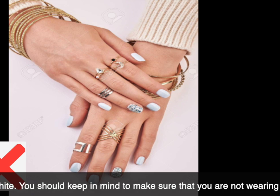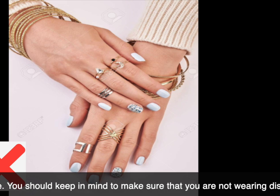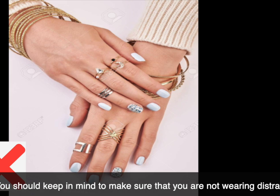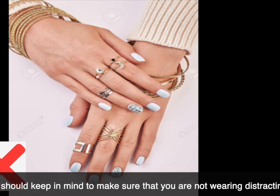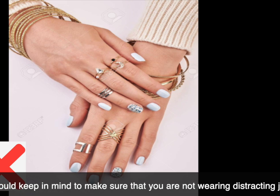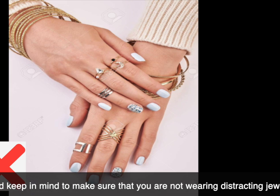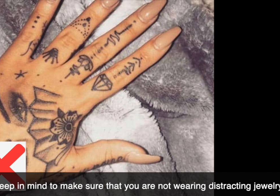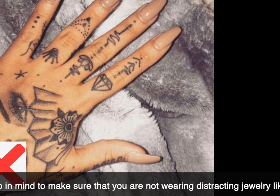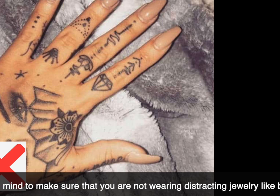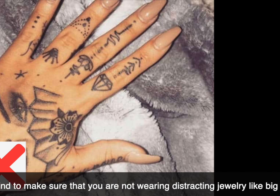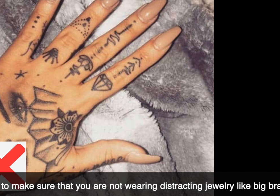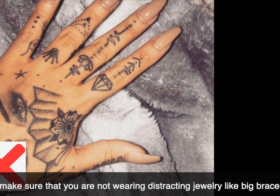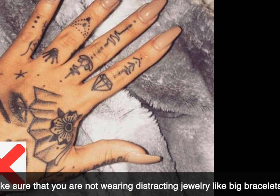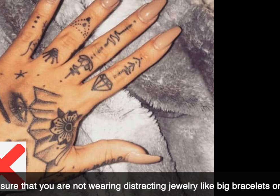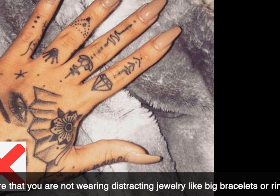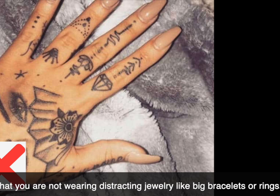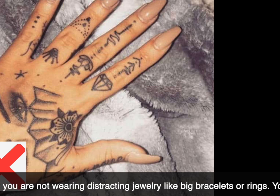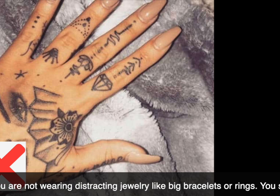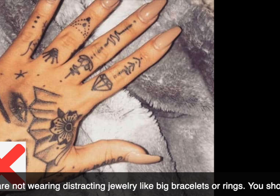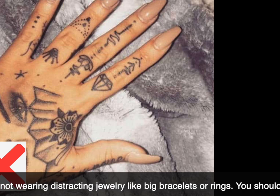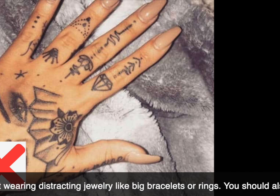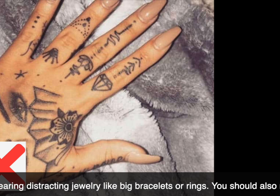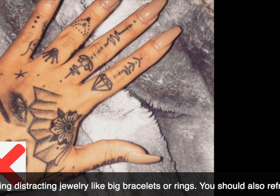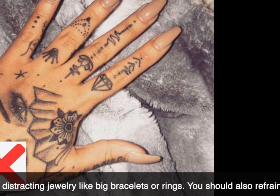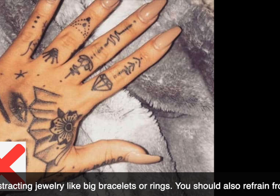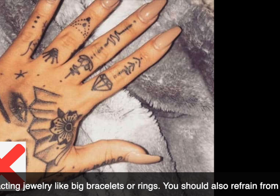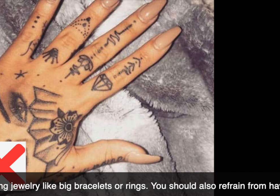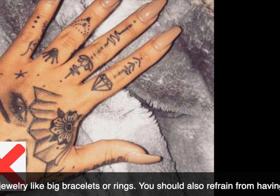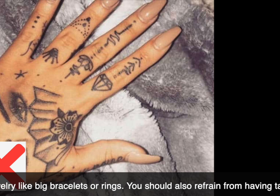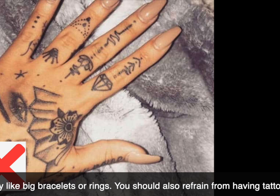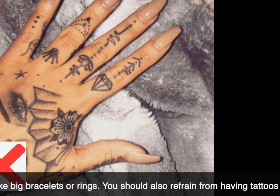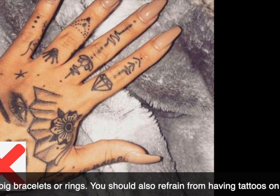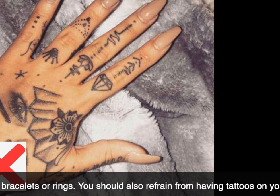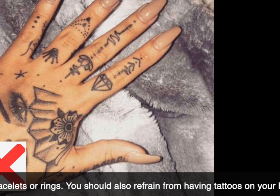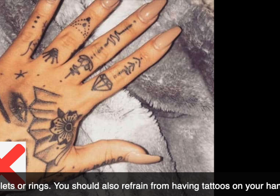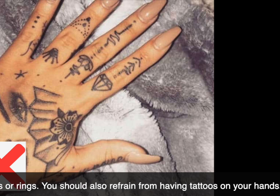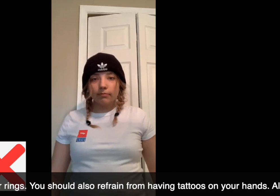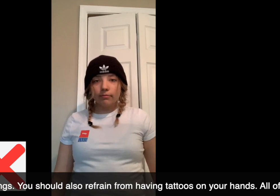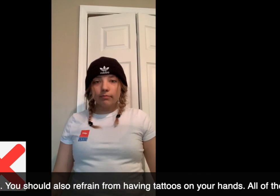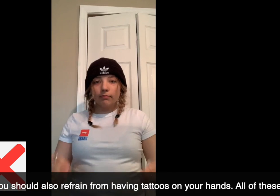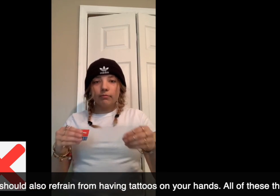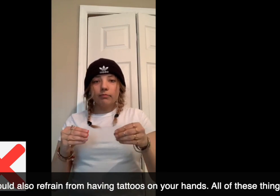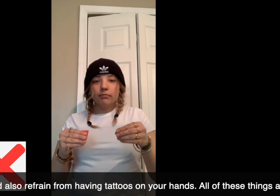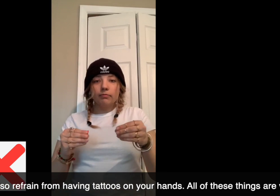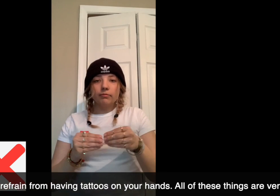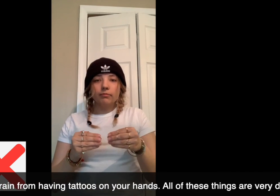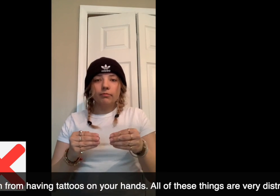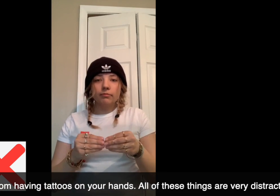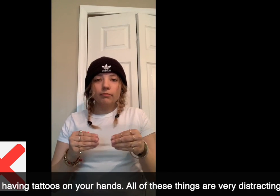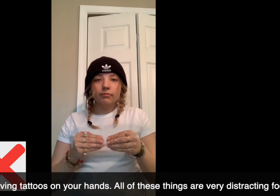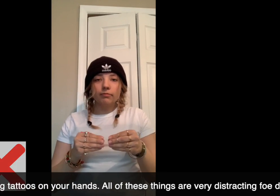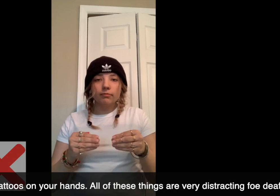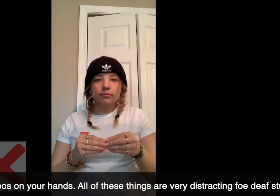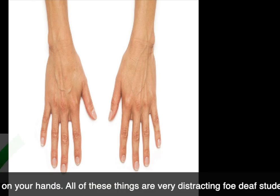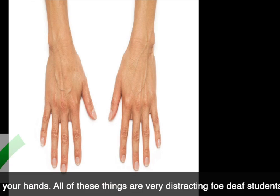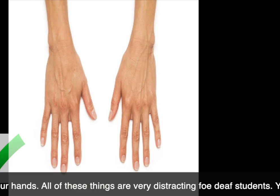big bracelets or rings. You should also refrain from having tattoos on your hands. All of these things are very distracting for